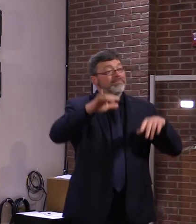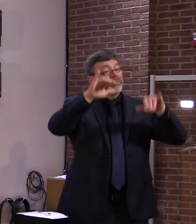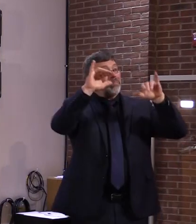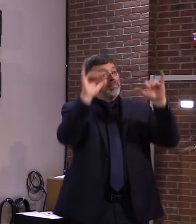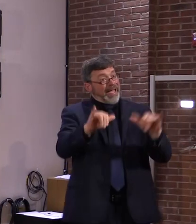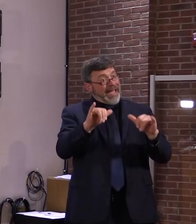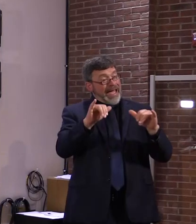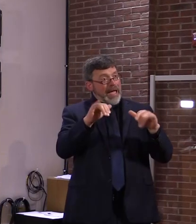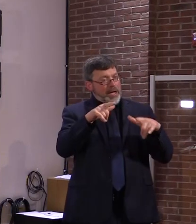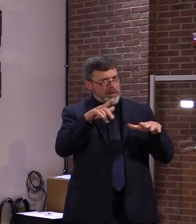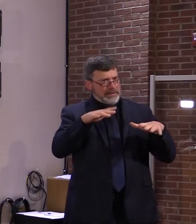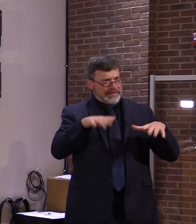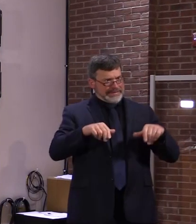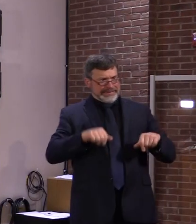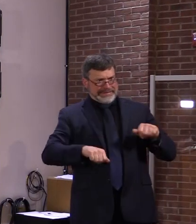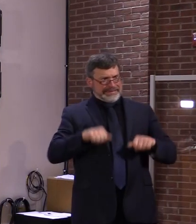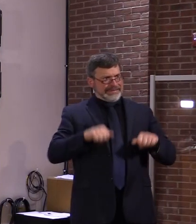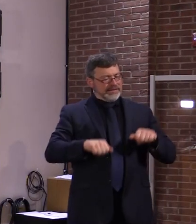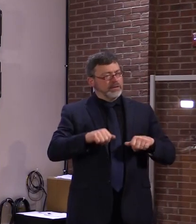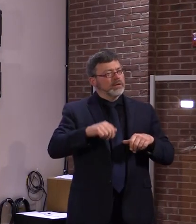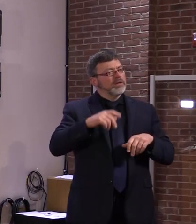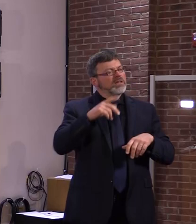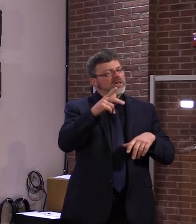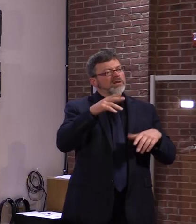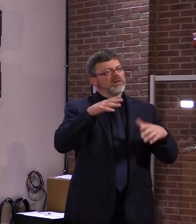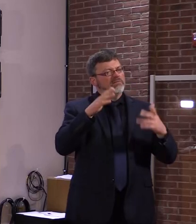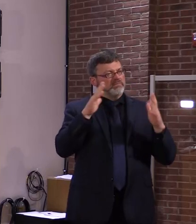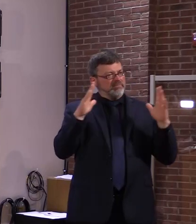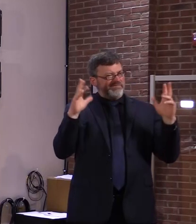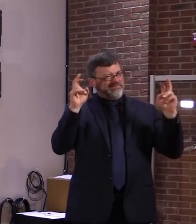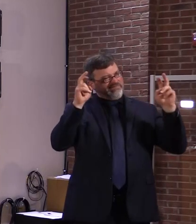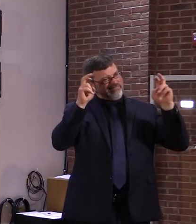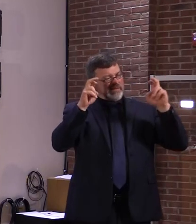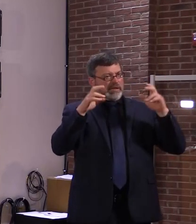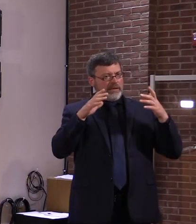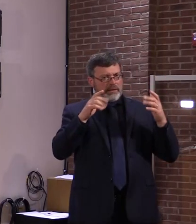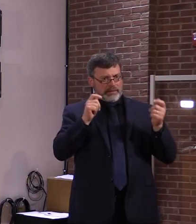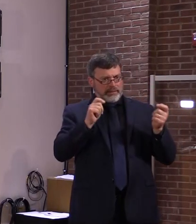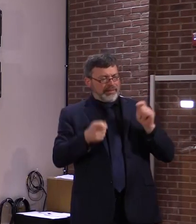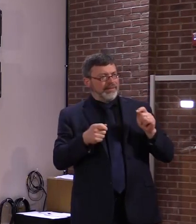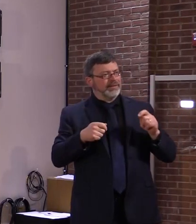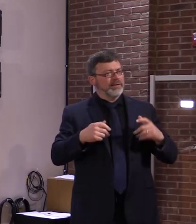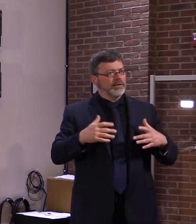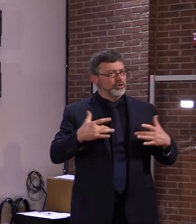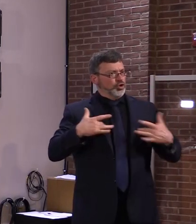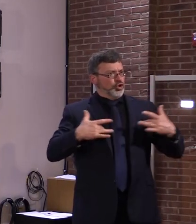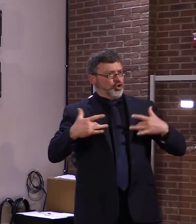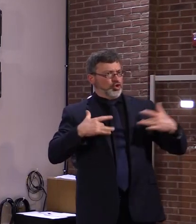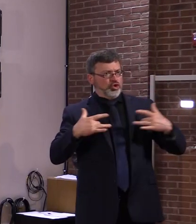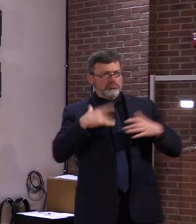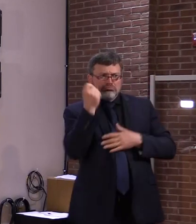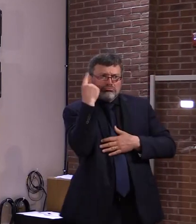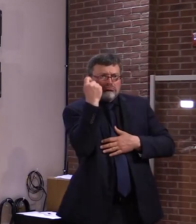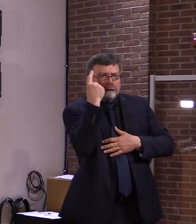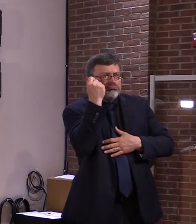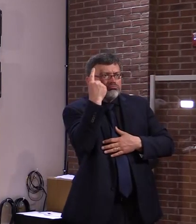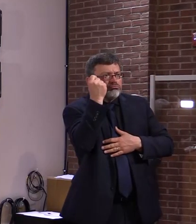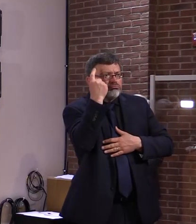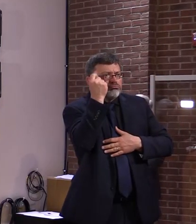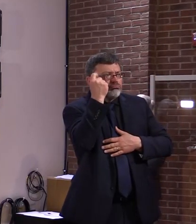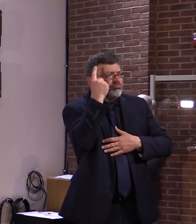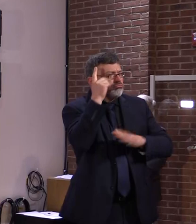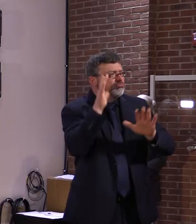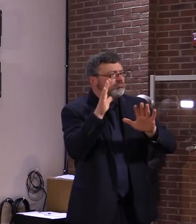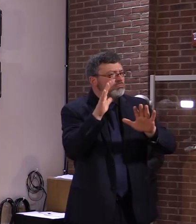that when you do feel ready, vaccines work and you are protected. I also